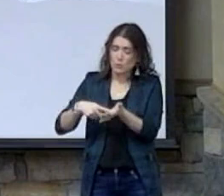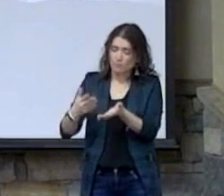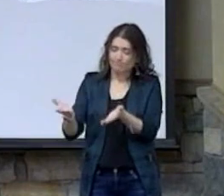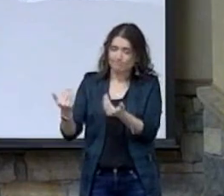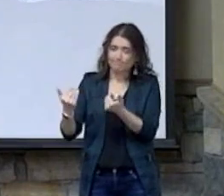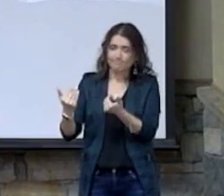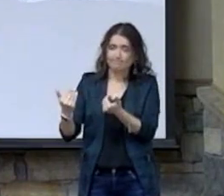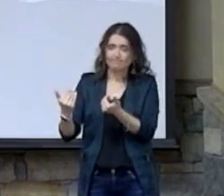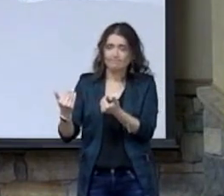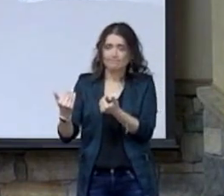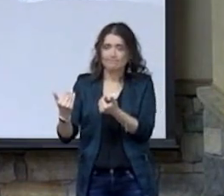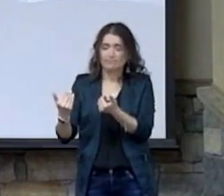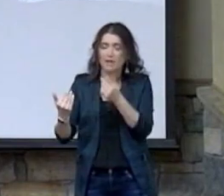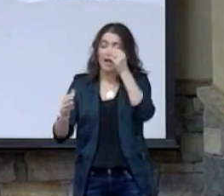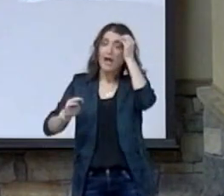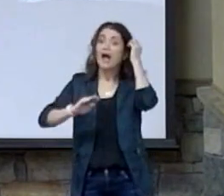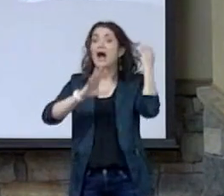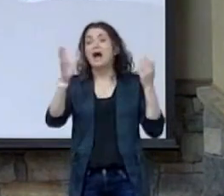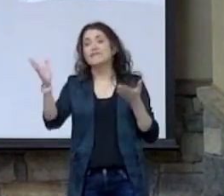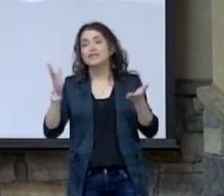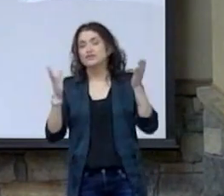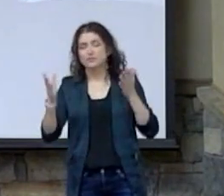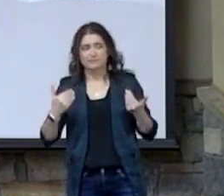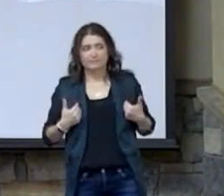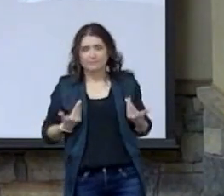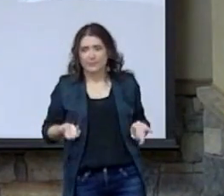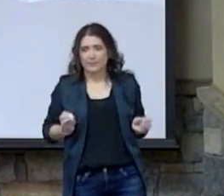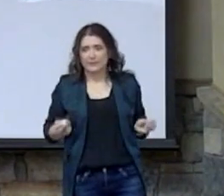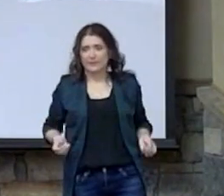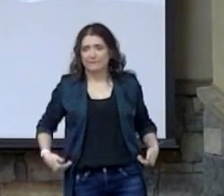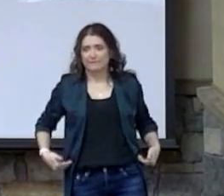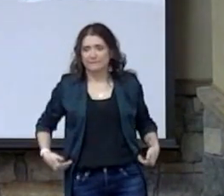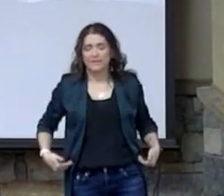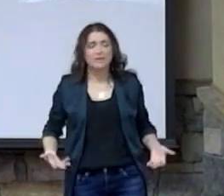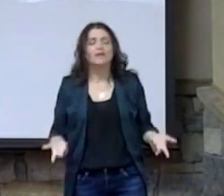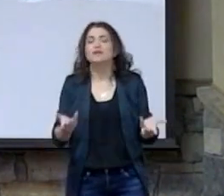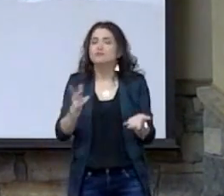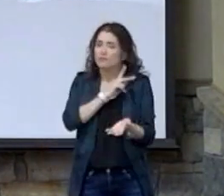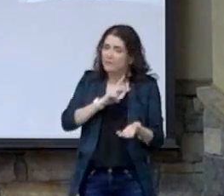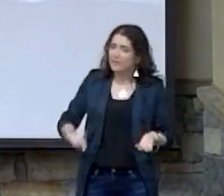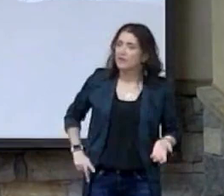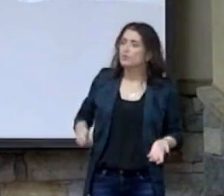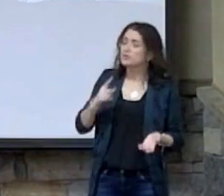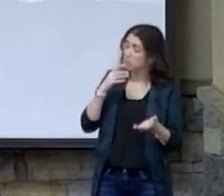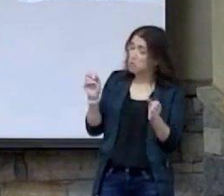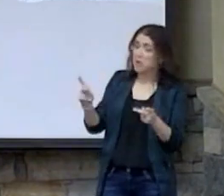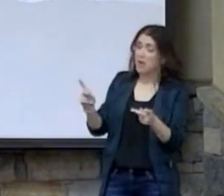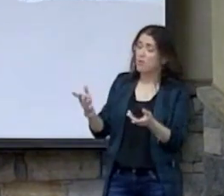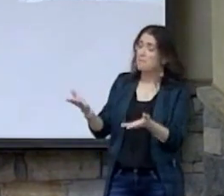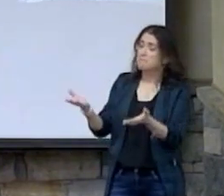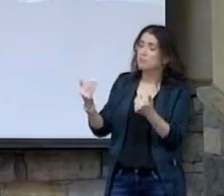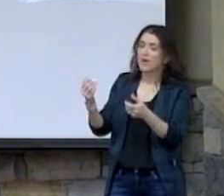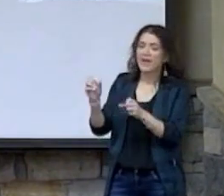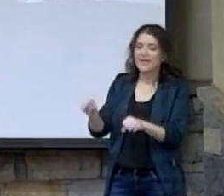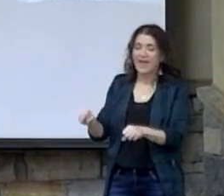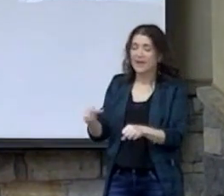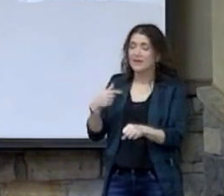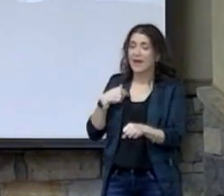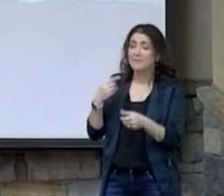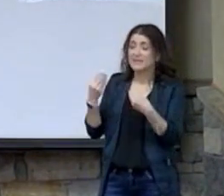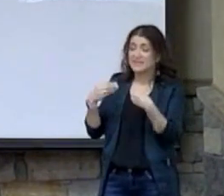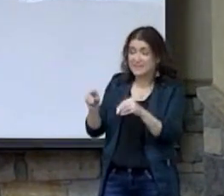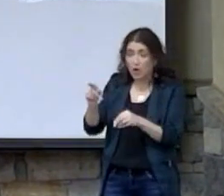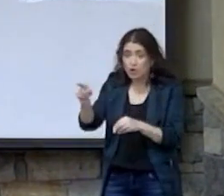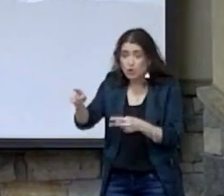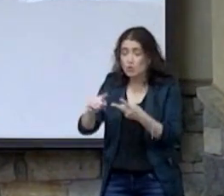owe." Obviously, the servant doesn't have it. The king then is going to say, "All right, well then I'm going to get what I can. I'm going to sell you. I'm going